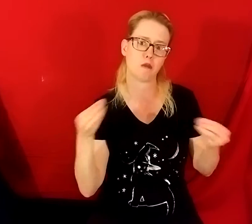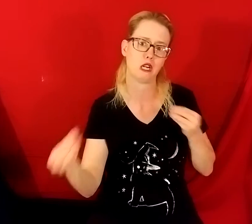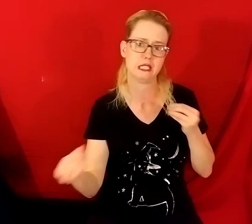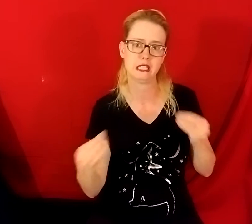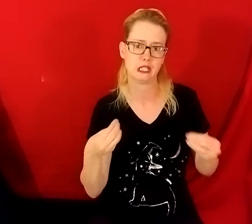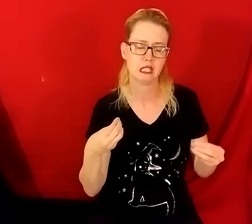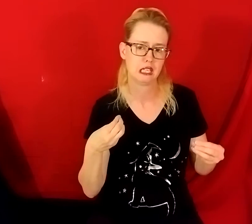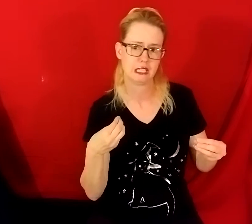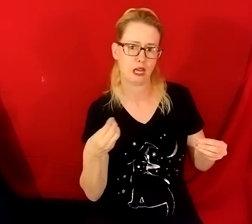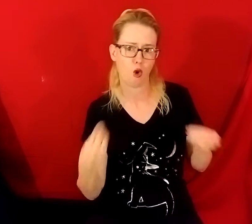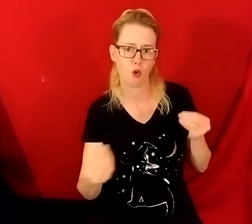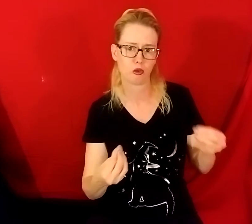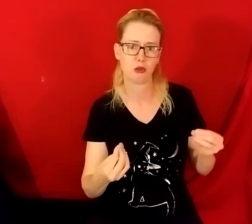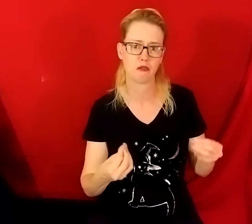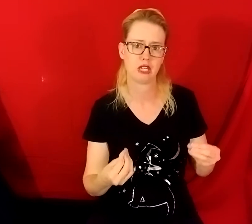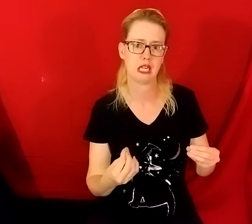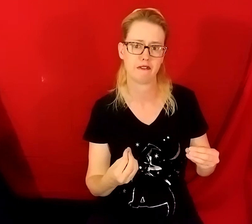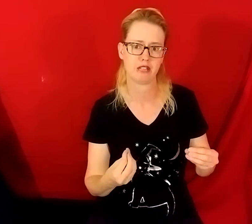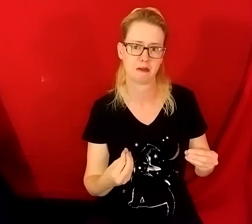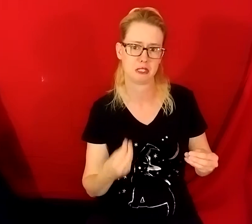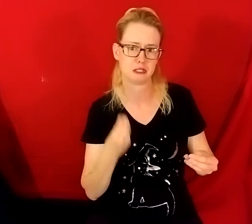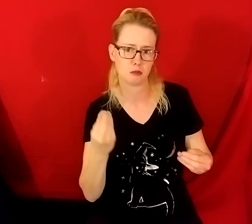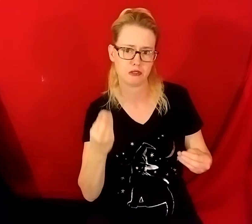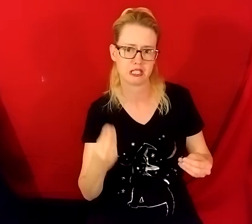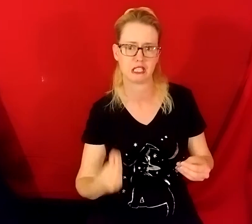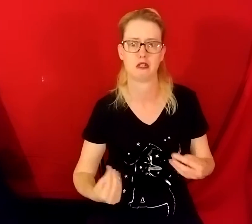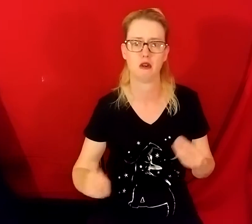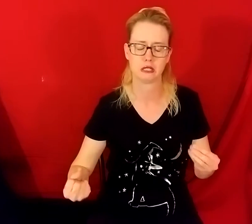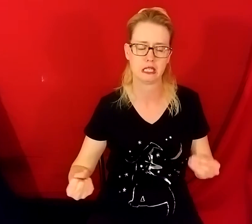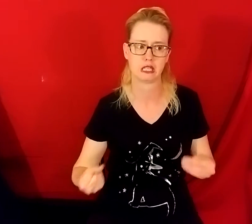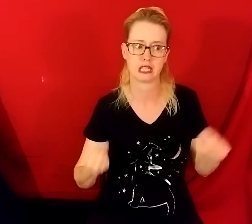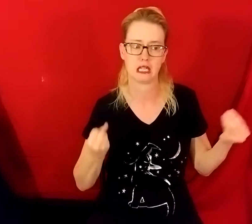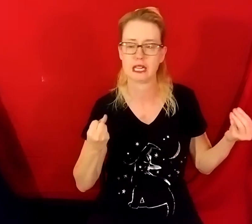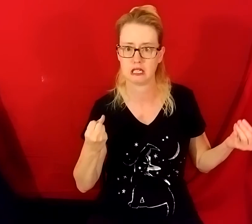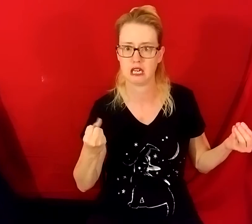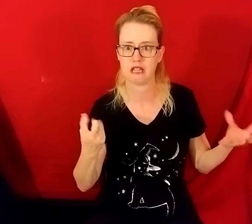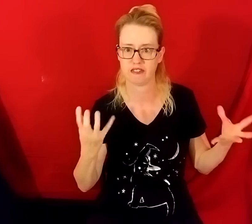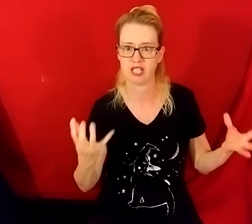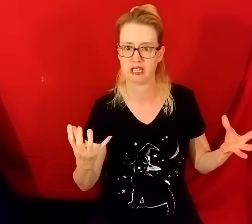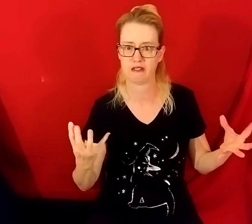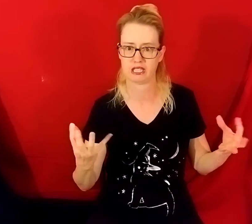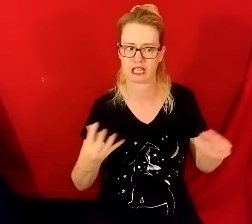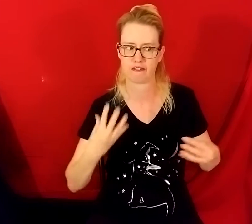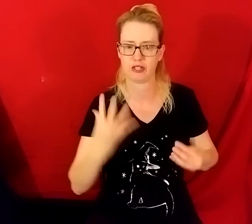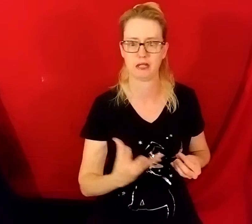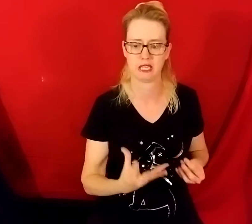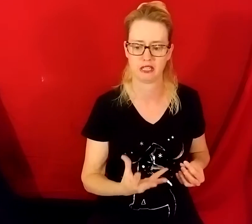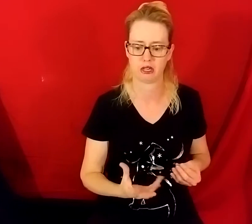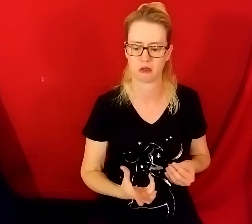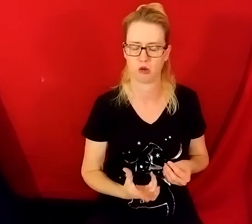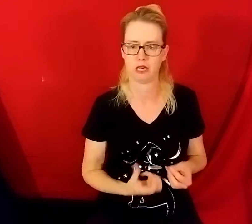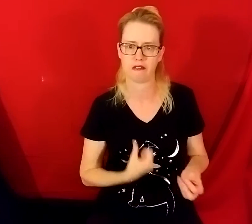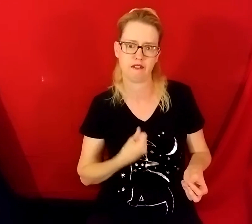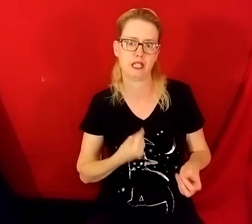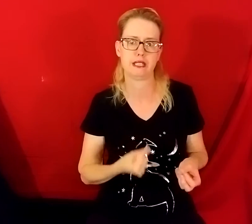in that whole new, uh, flavor into the movie that, you know, oh yes, I can, I can, I feel everything. I can feel that he's on this wire. feel that he's,